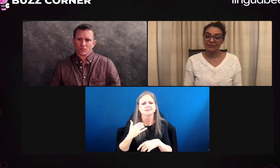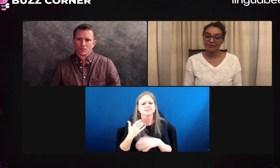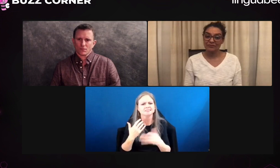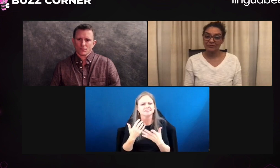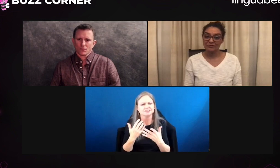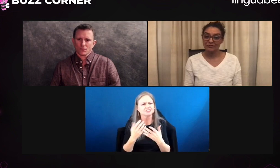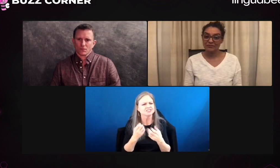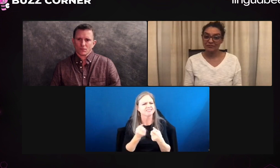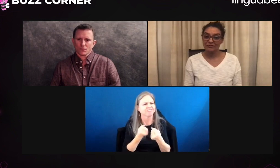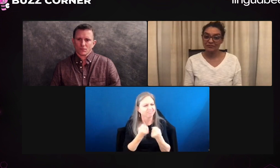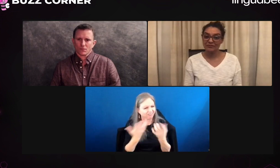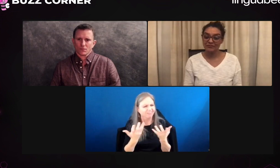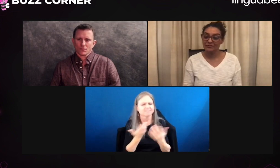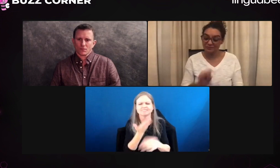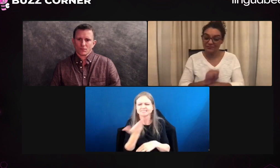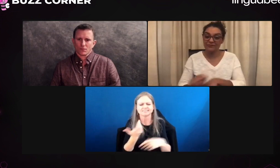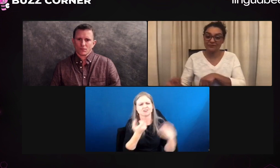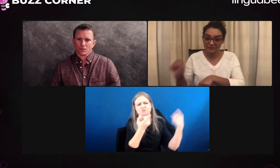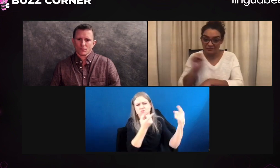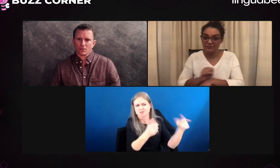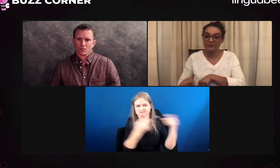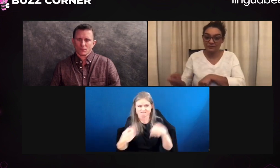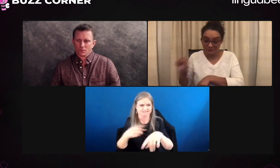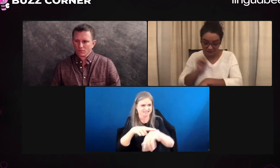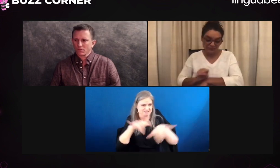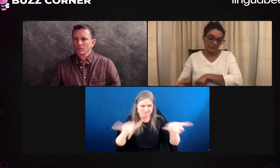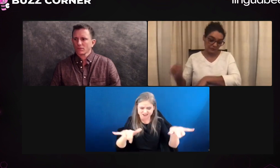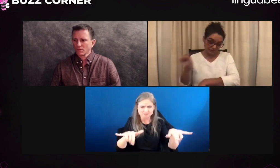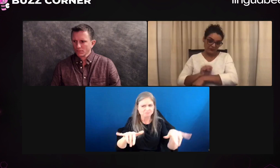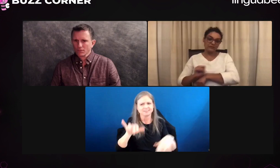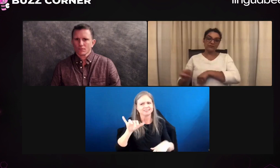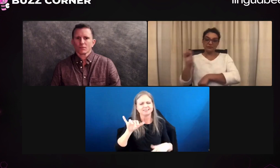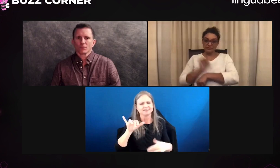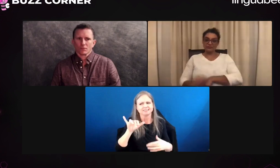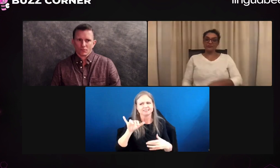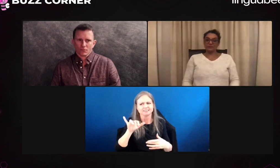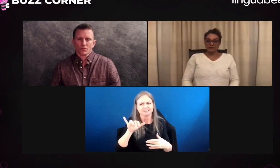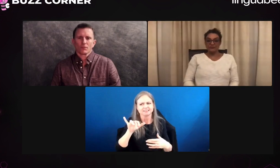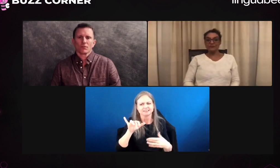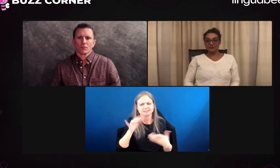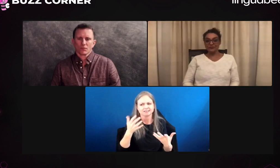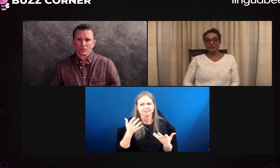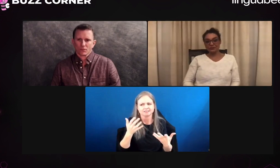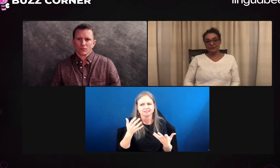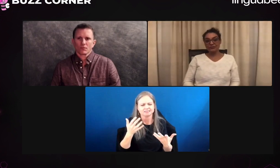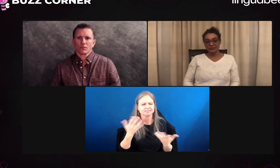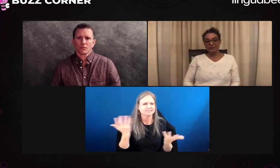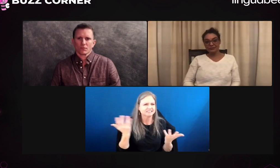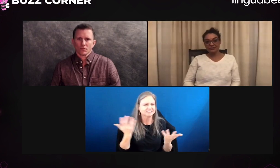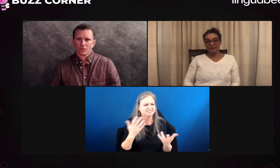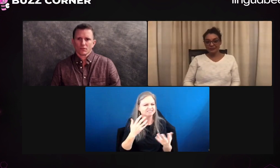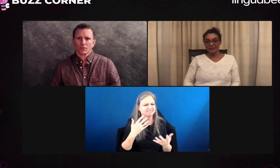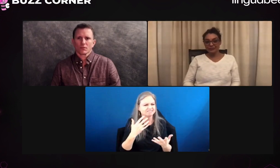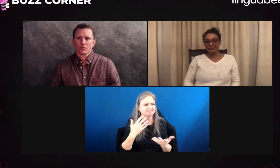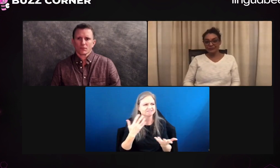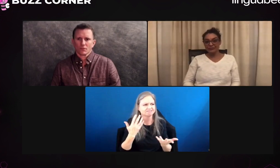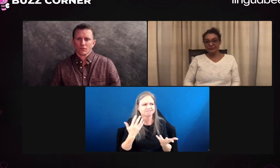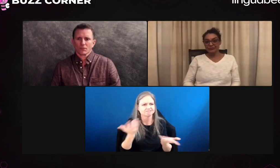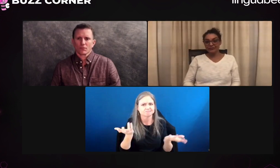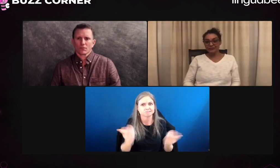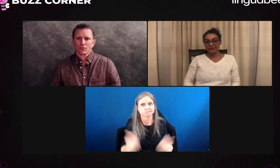issues, to monitor incoming errors. There are so many things that are happening. Work. Yes.